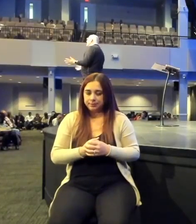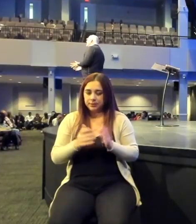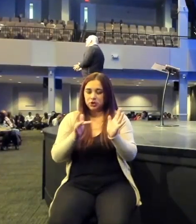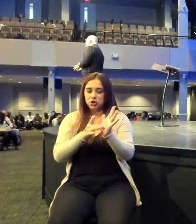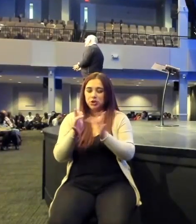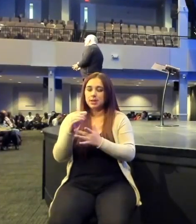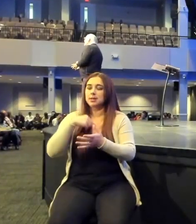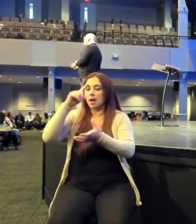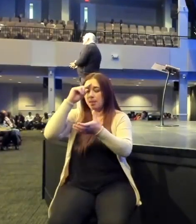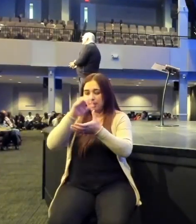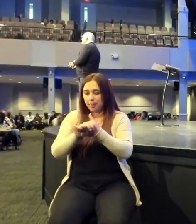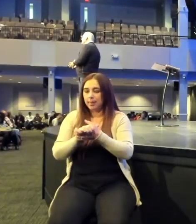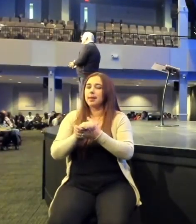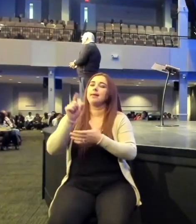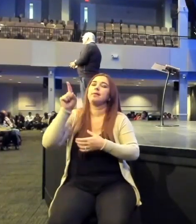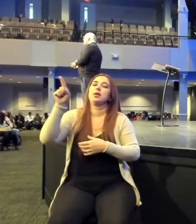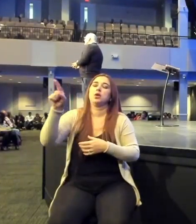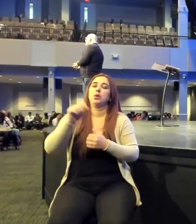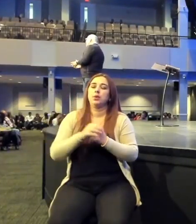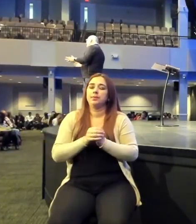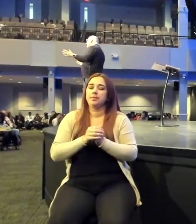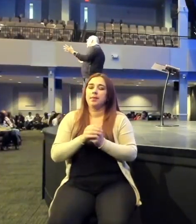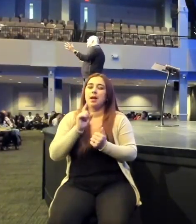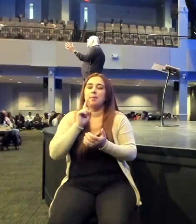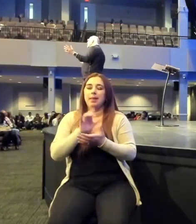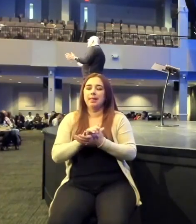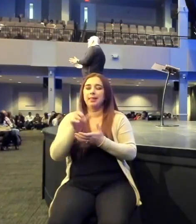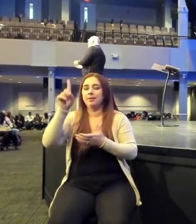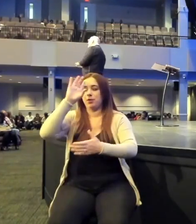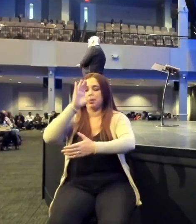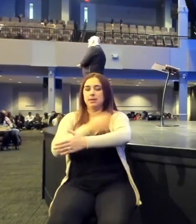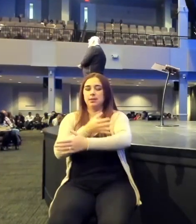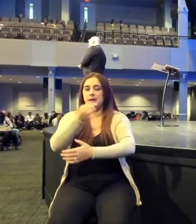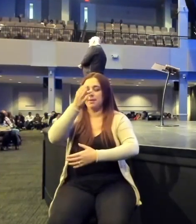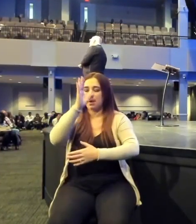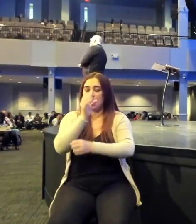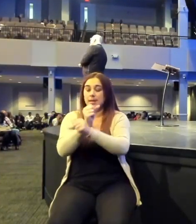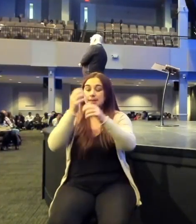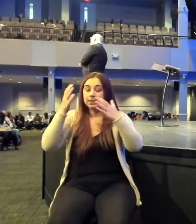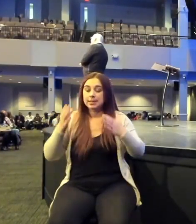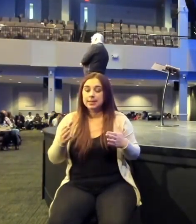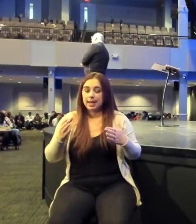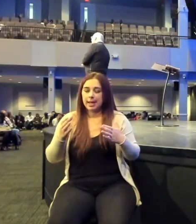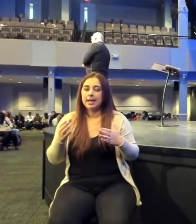Jesus, I believe in you. I believe you're the Son of God, the Savior.